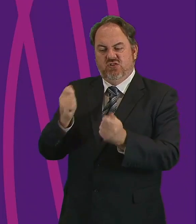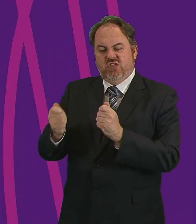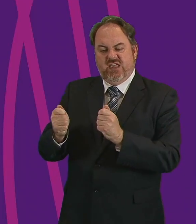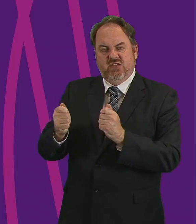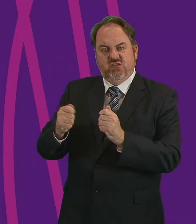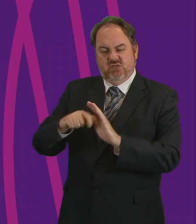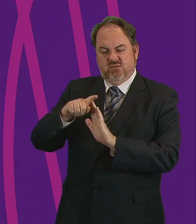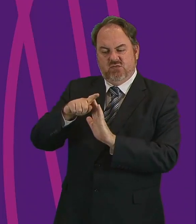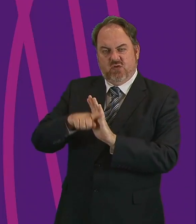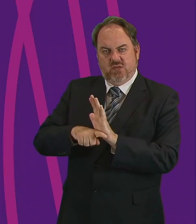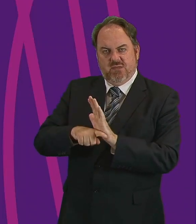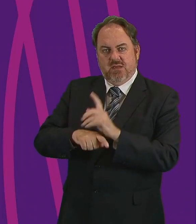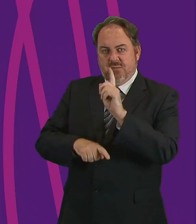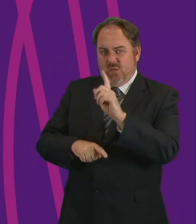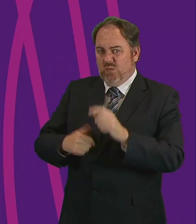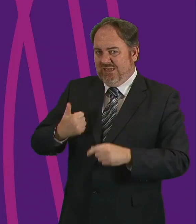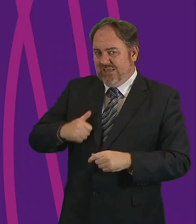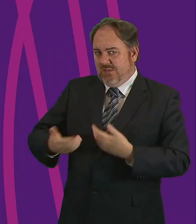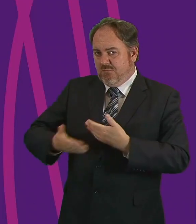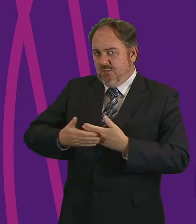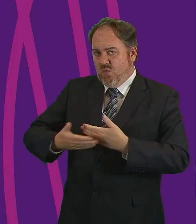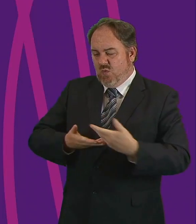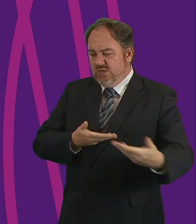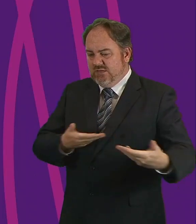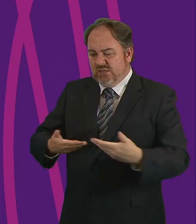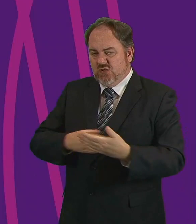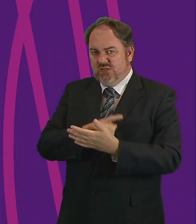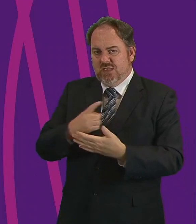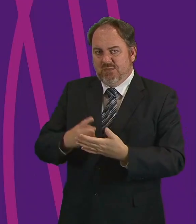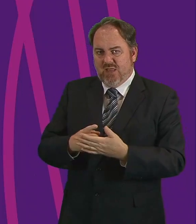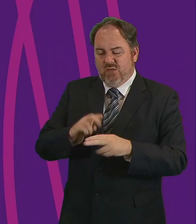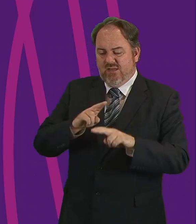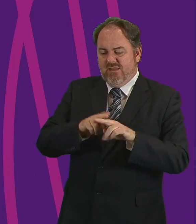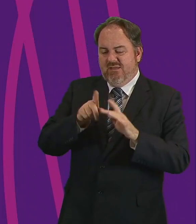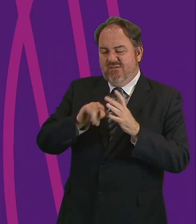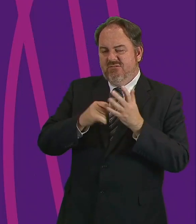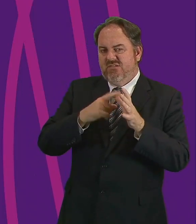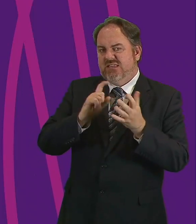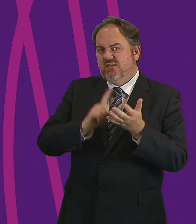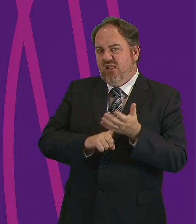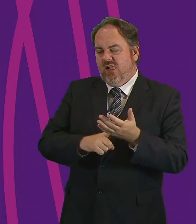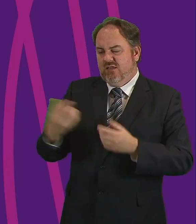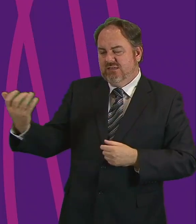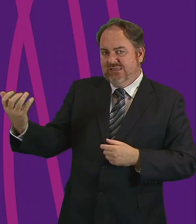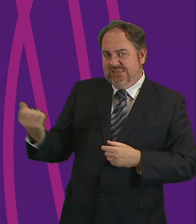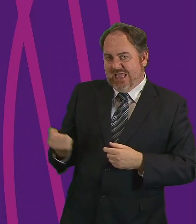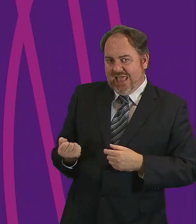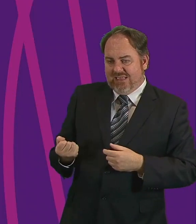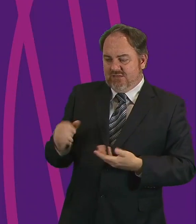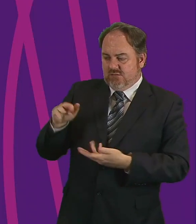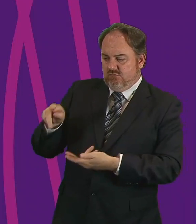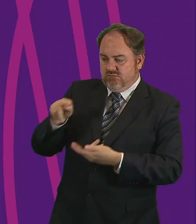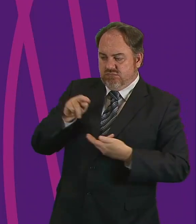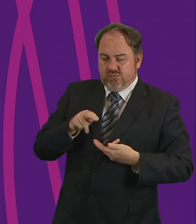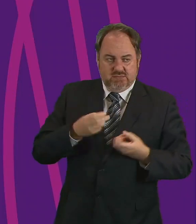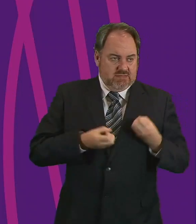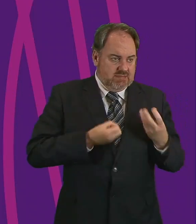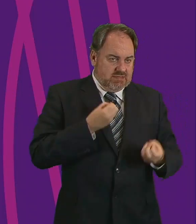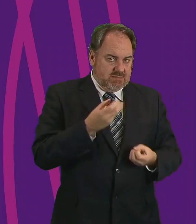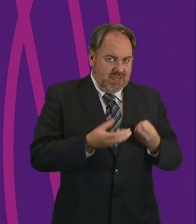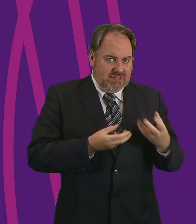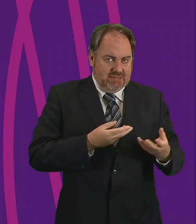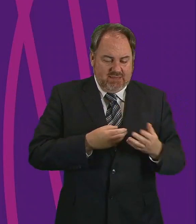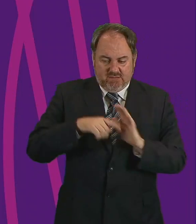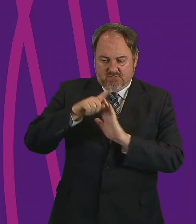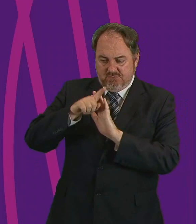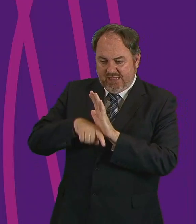need is the wider debate about the fiscal situation. Today's debate won't be the end of that by any